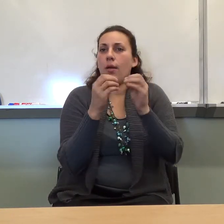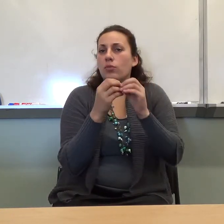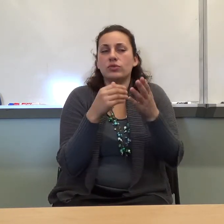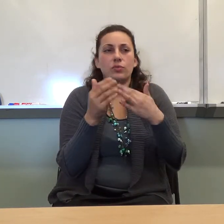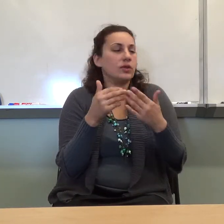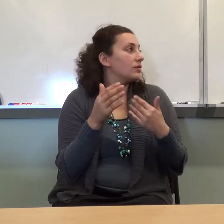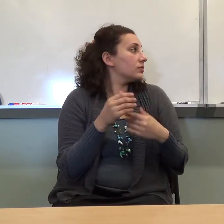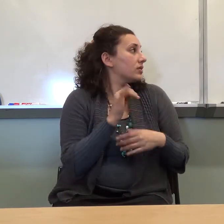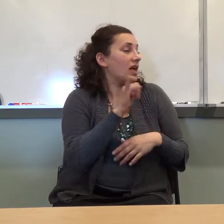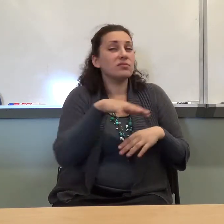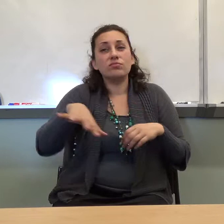approximately equal to